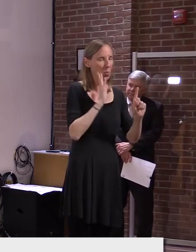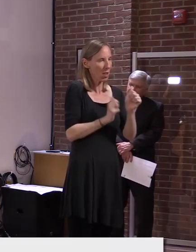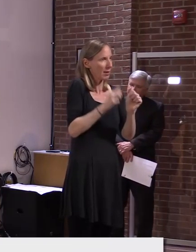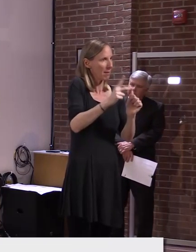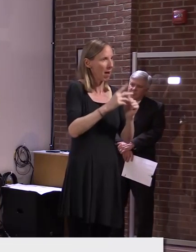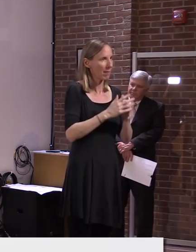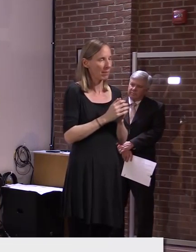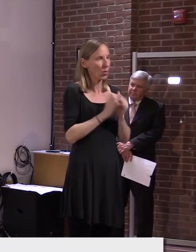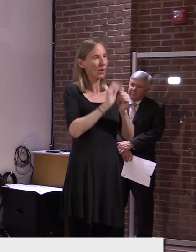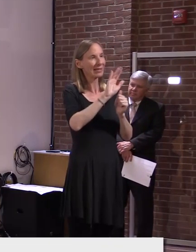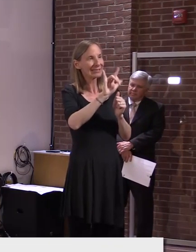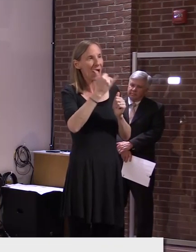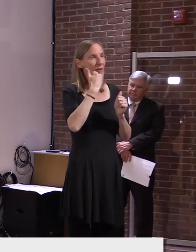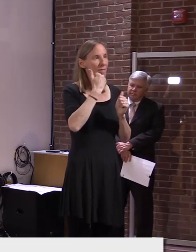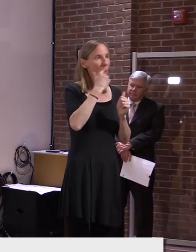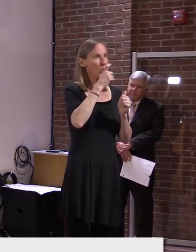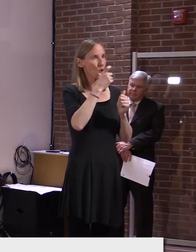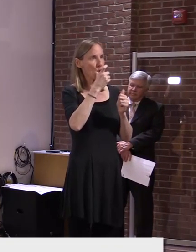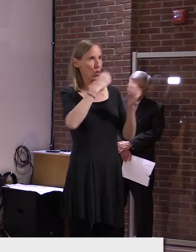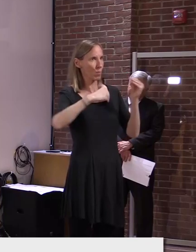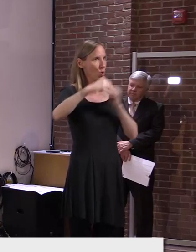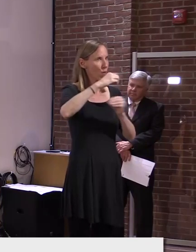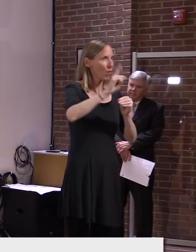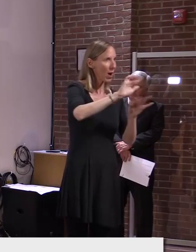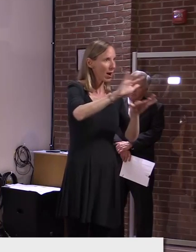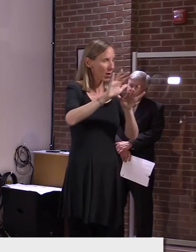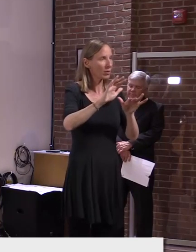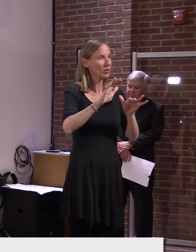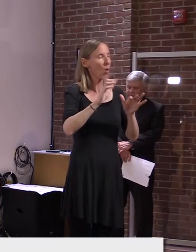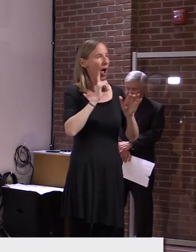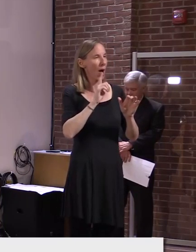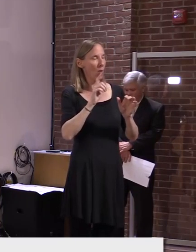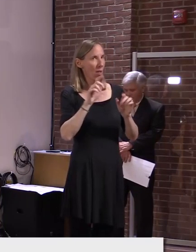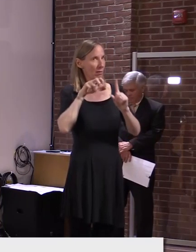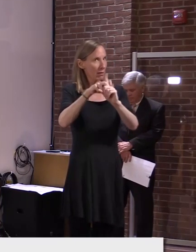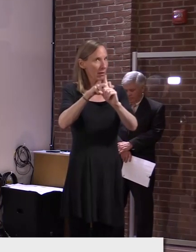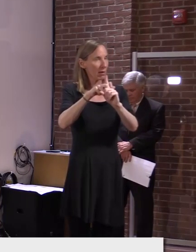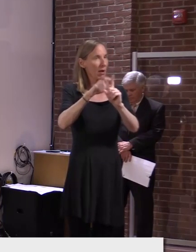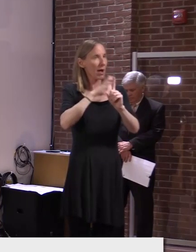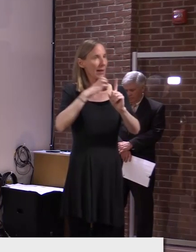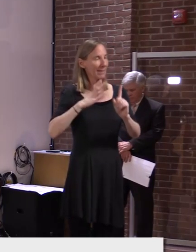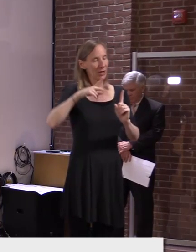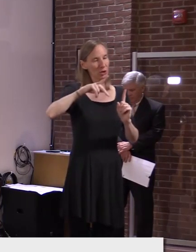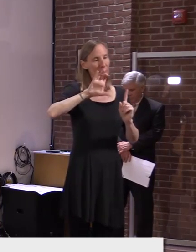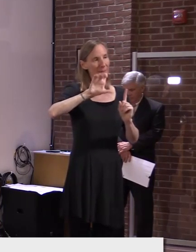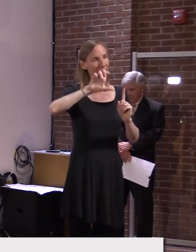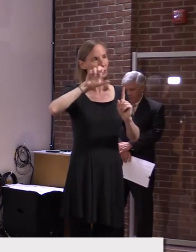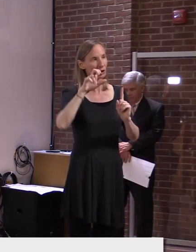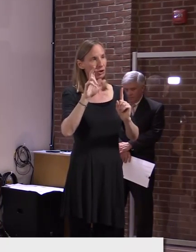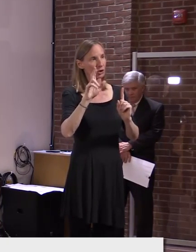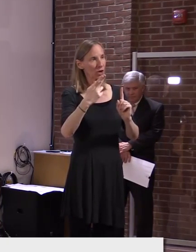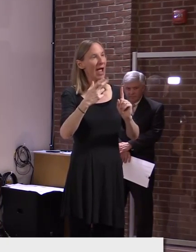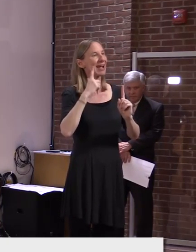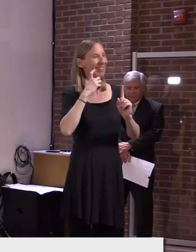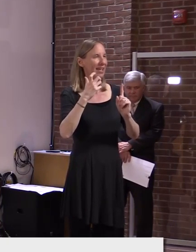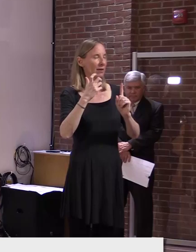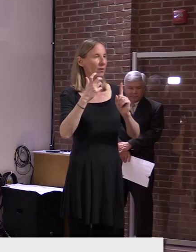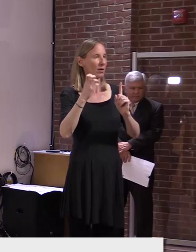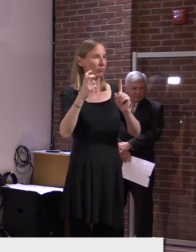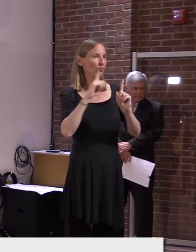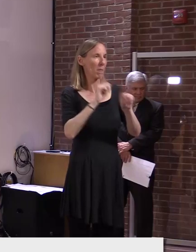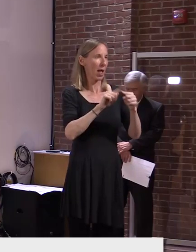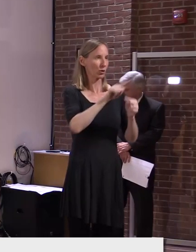that. So I will make sure that Commissioner Pichek gets that and gets back to you. Great. Thank you very much. That's it for me. Okay.